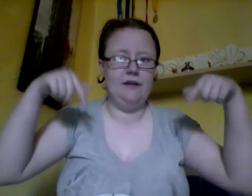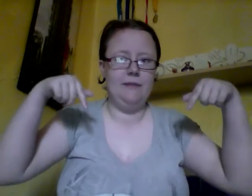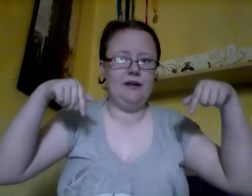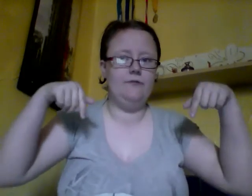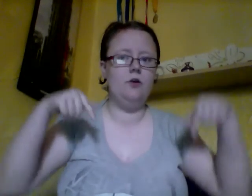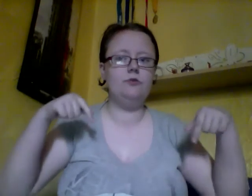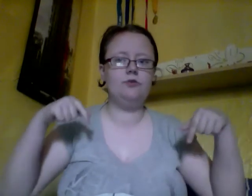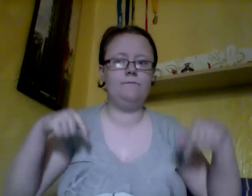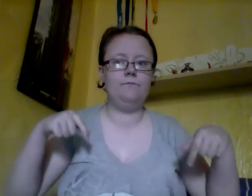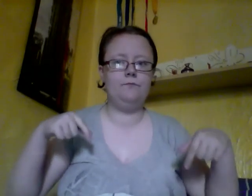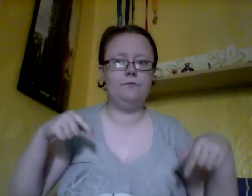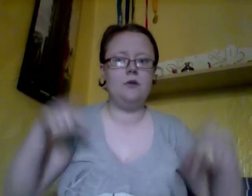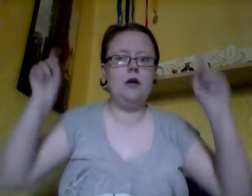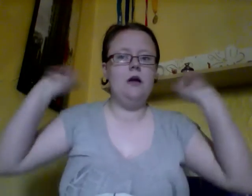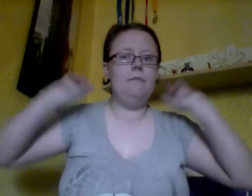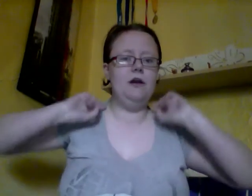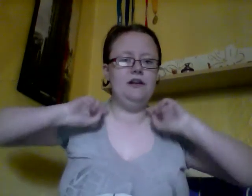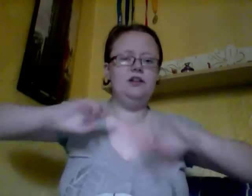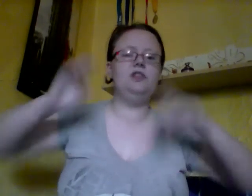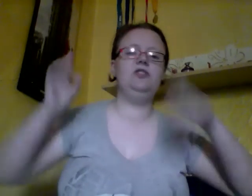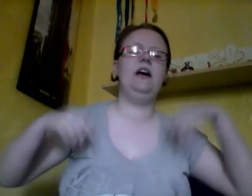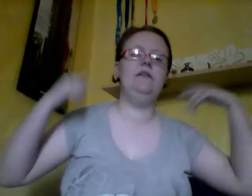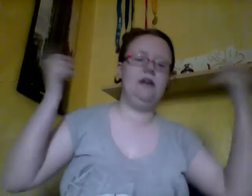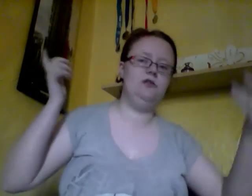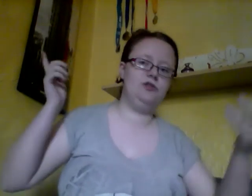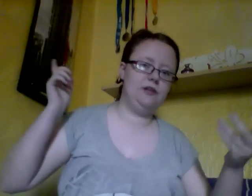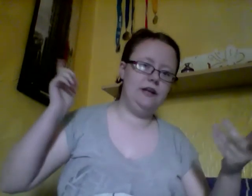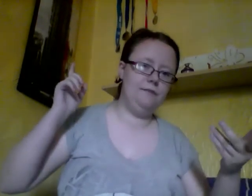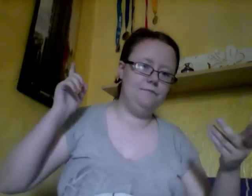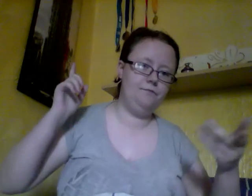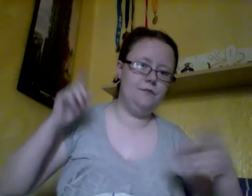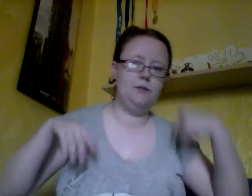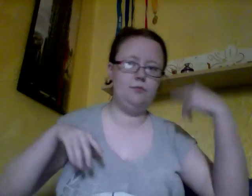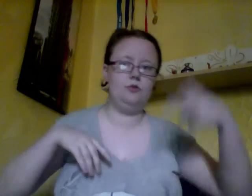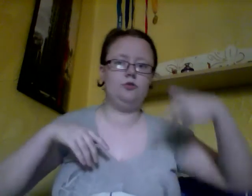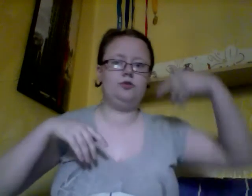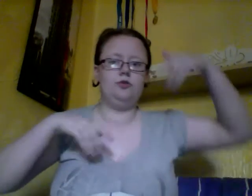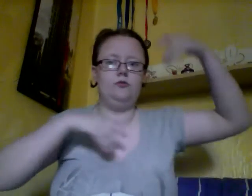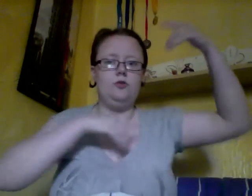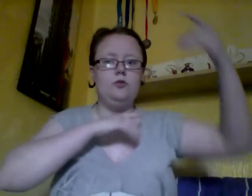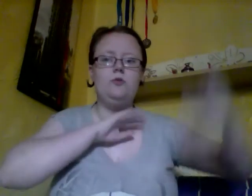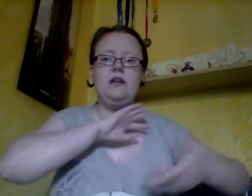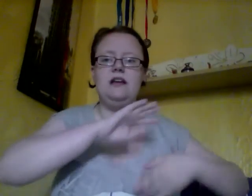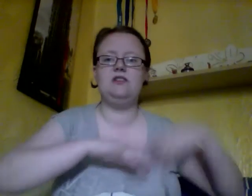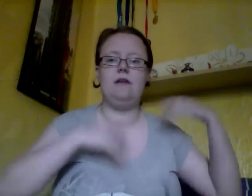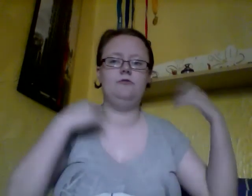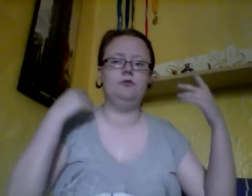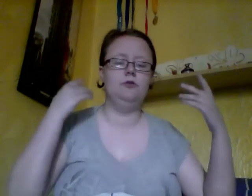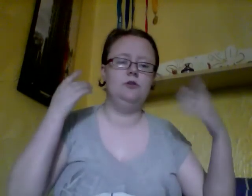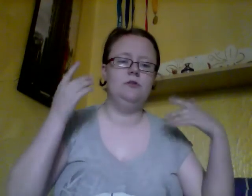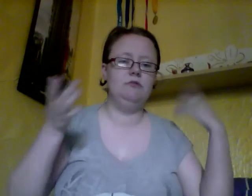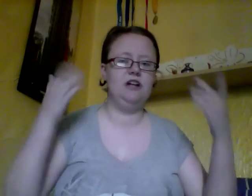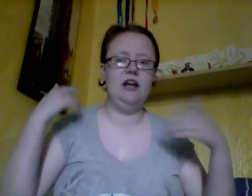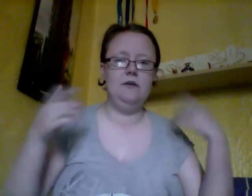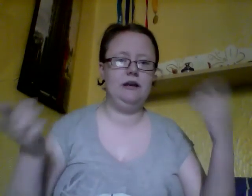Back Falls. But he does die eventually in the books of old age after retiring and